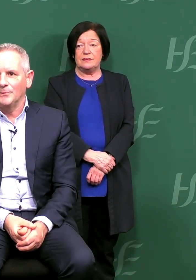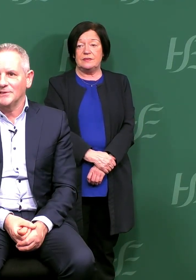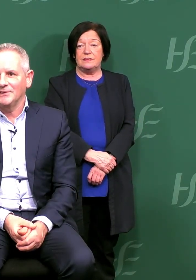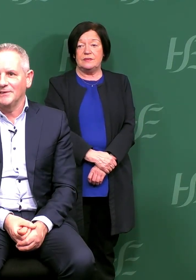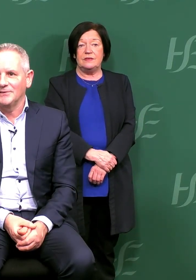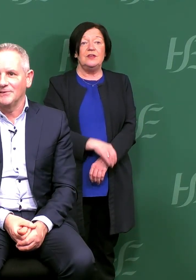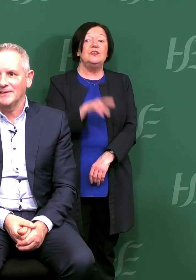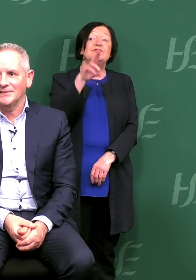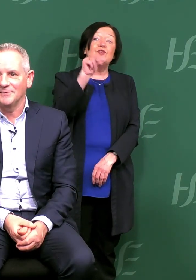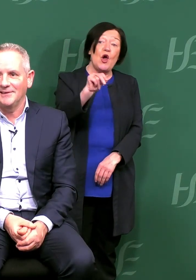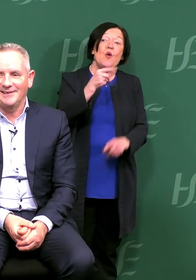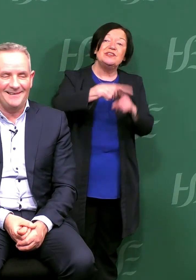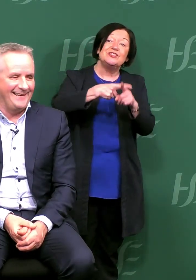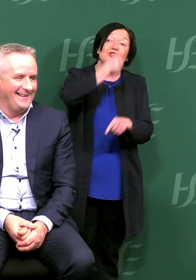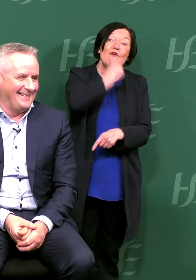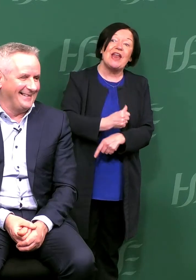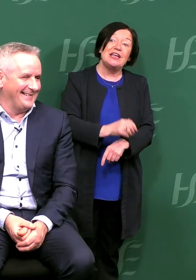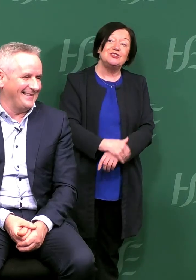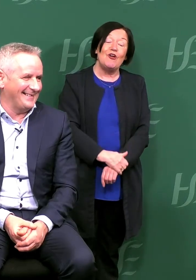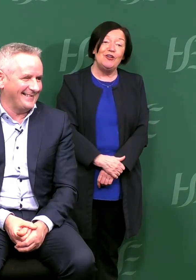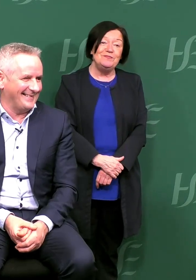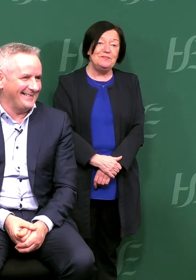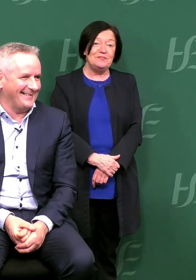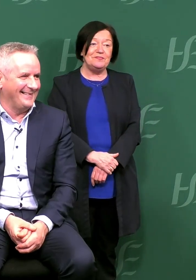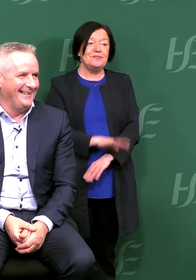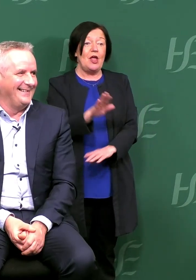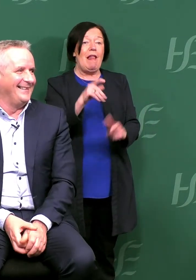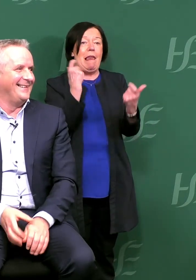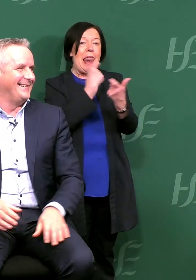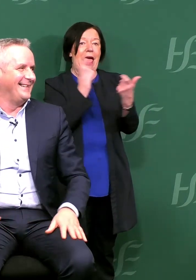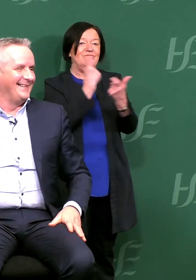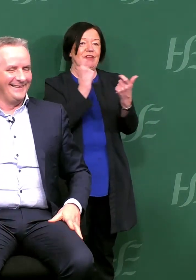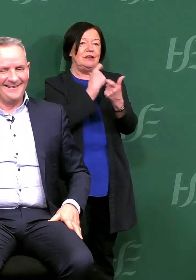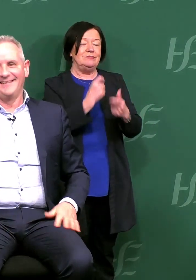So no was the kind of short answer now.